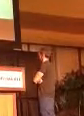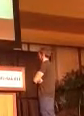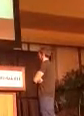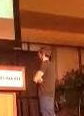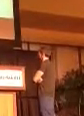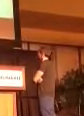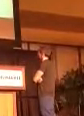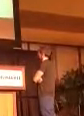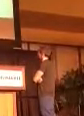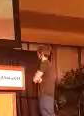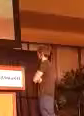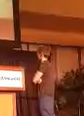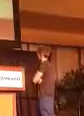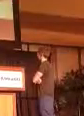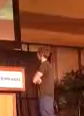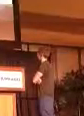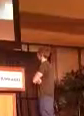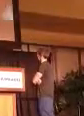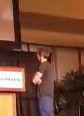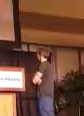'Cause everything will be